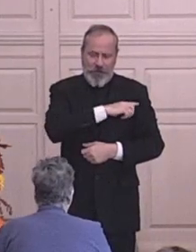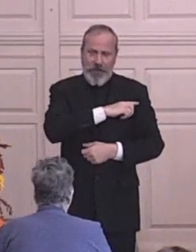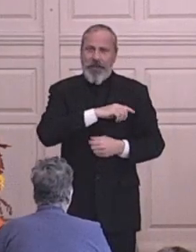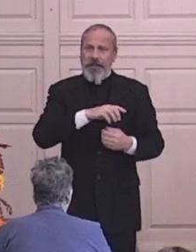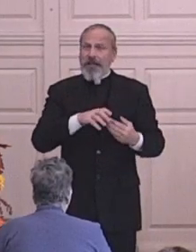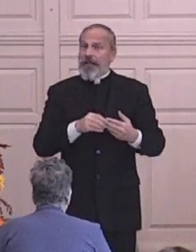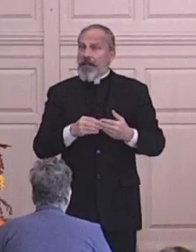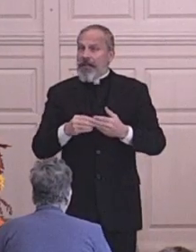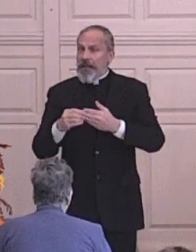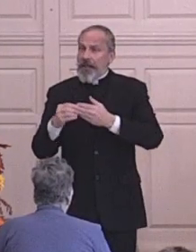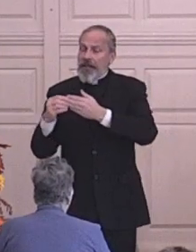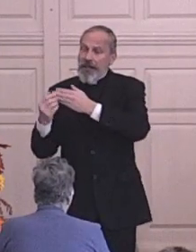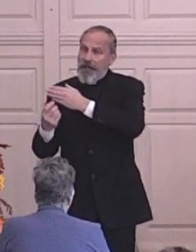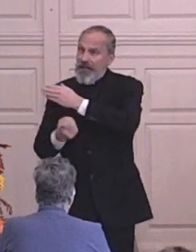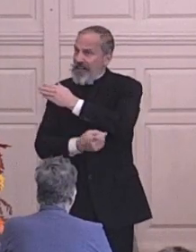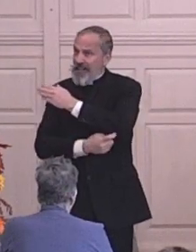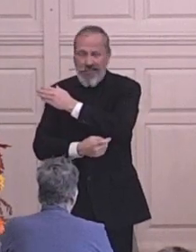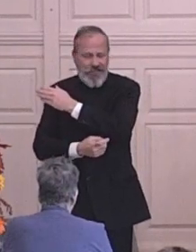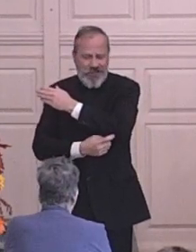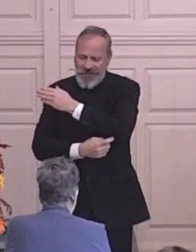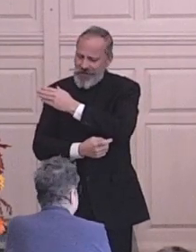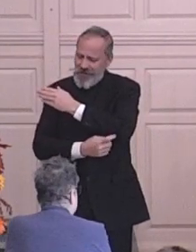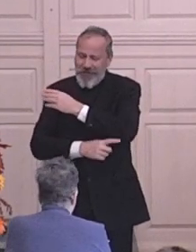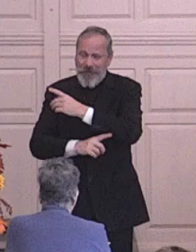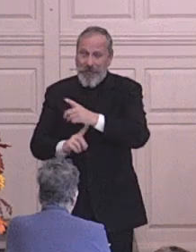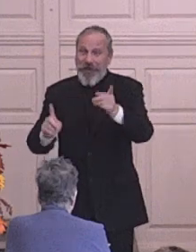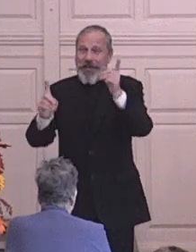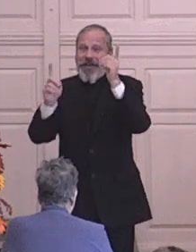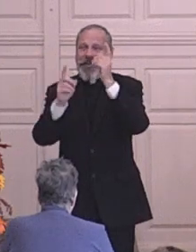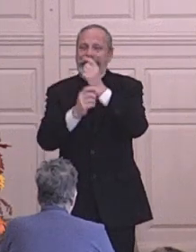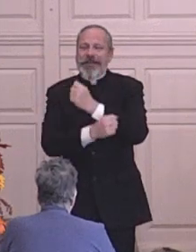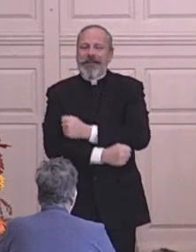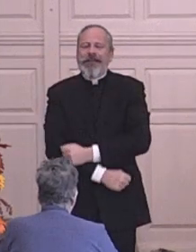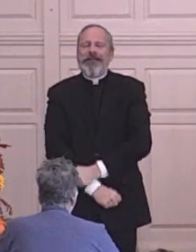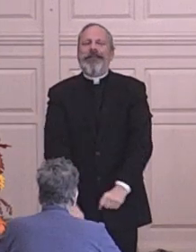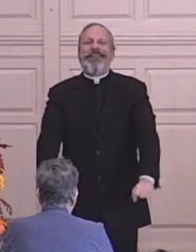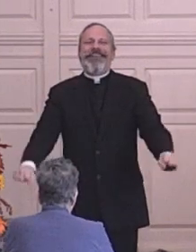against us. And lead us not into